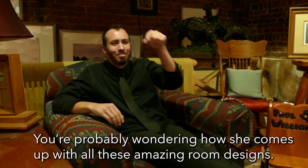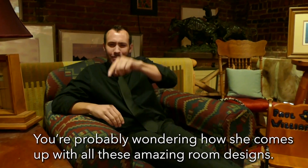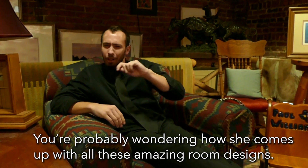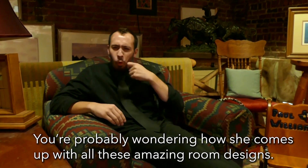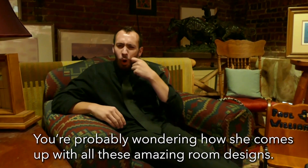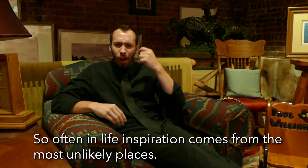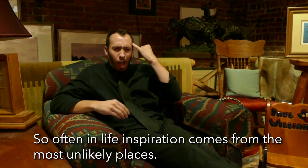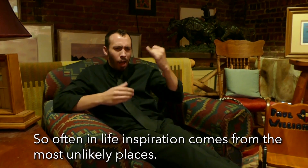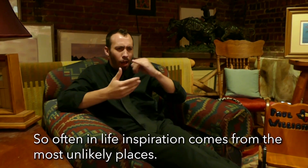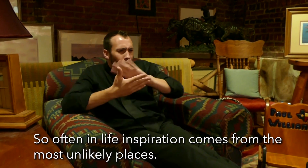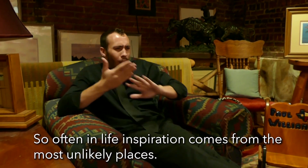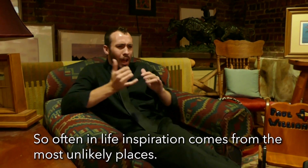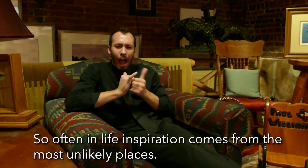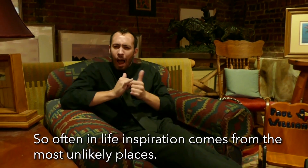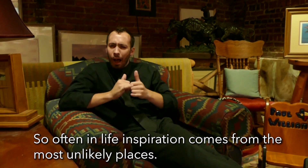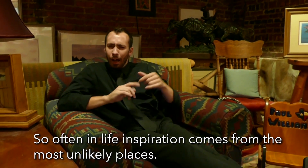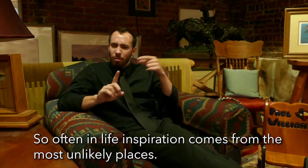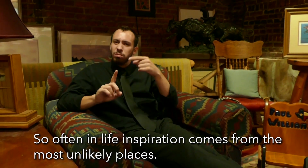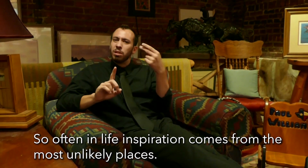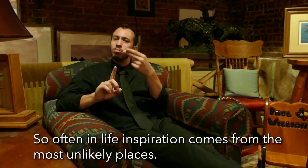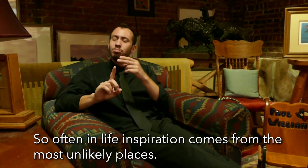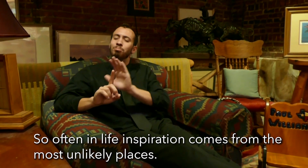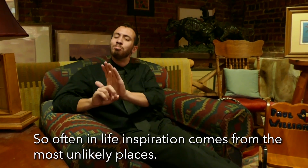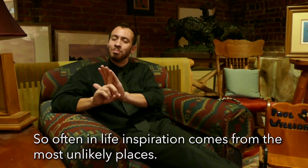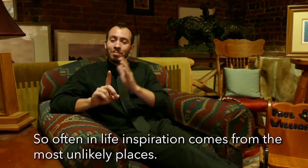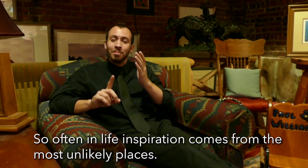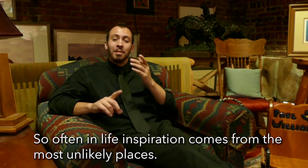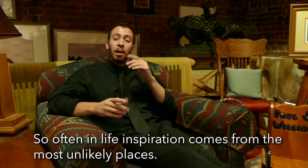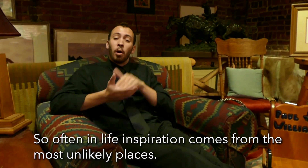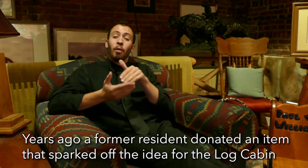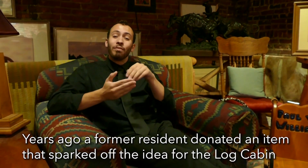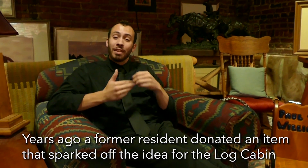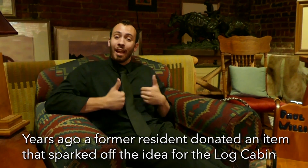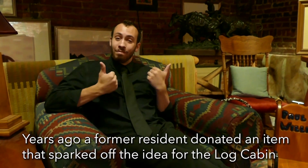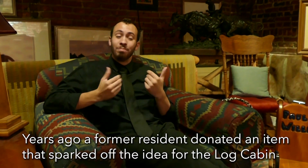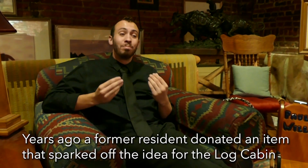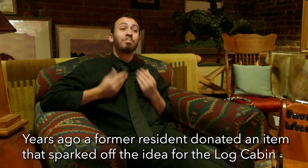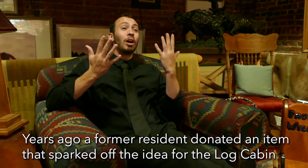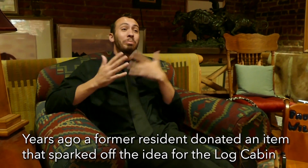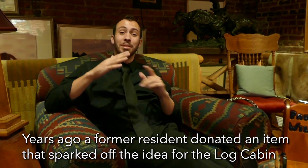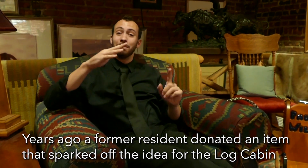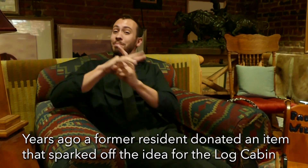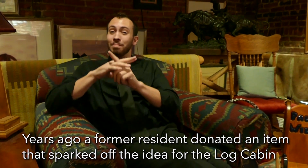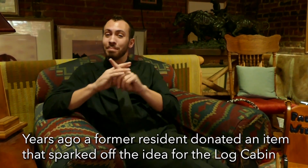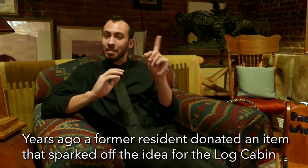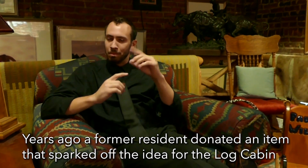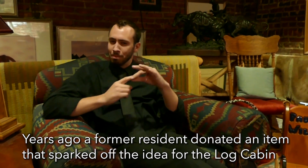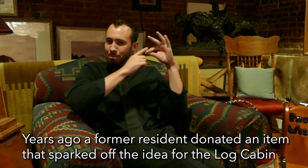designs. So often in life, inspiration comes from the most unlikely places. Years ago, a former resident donated an item that